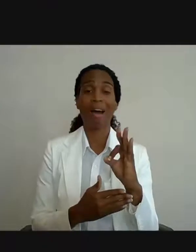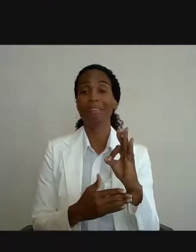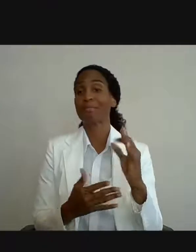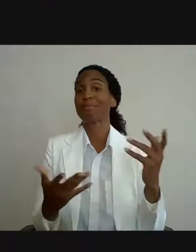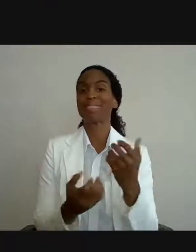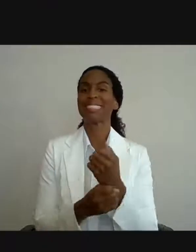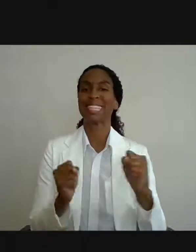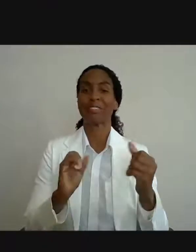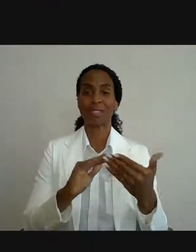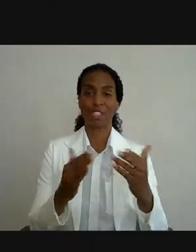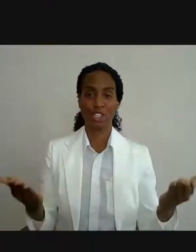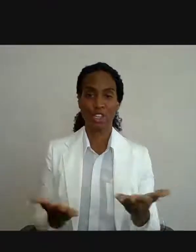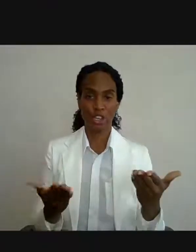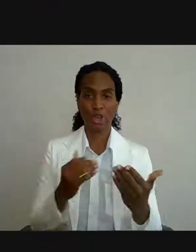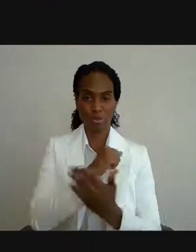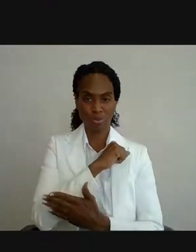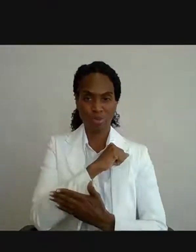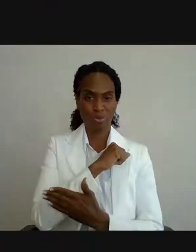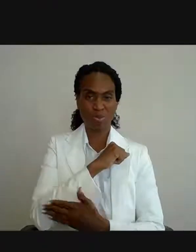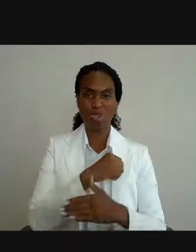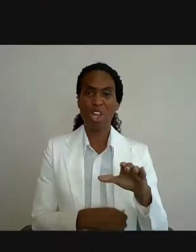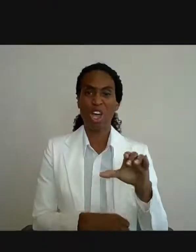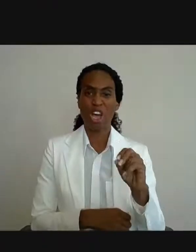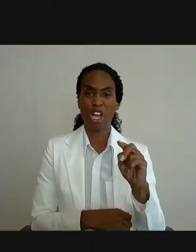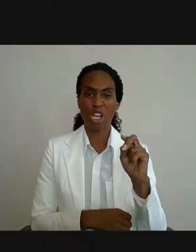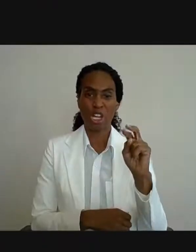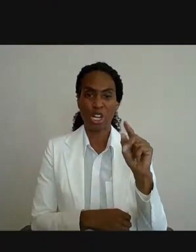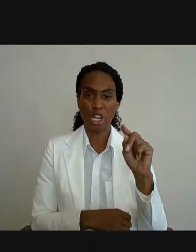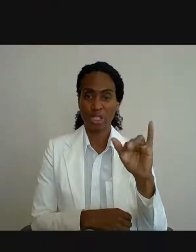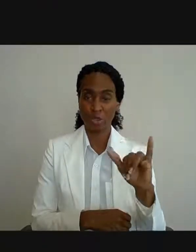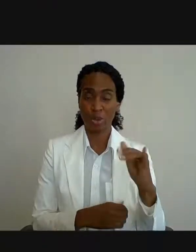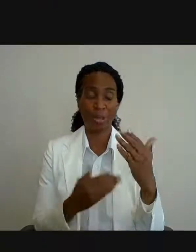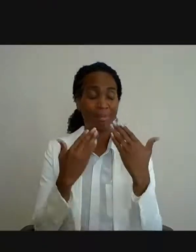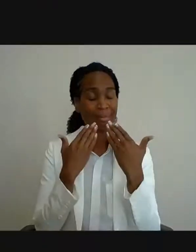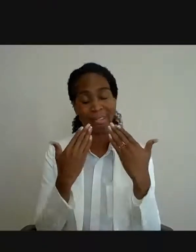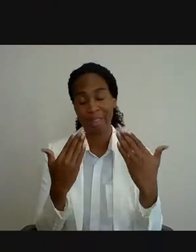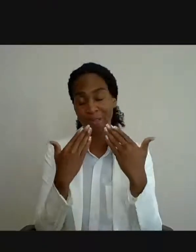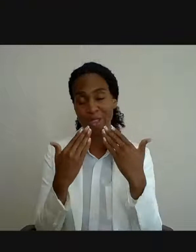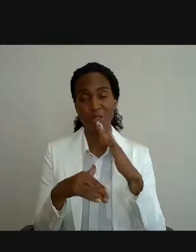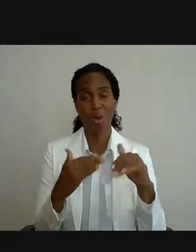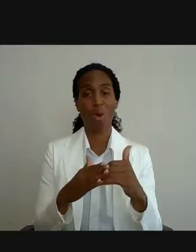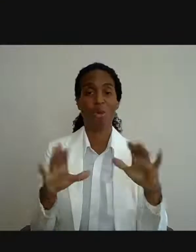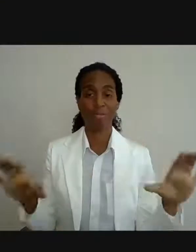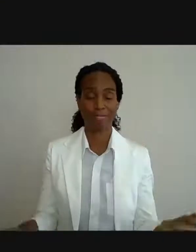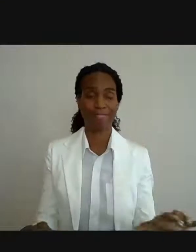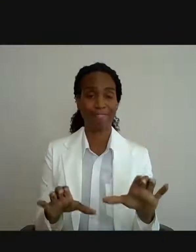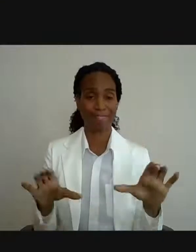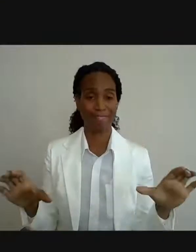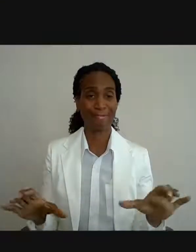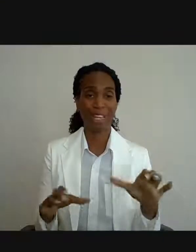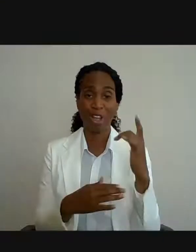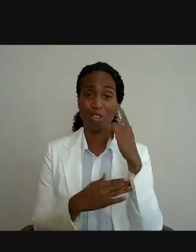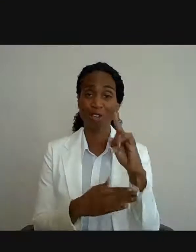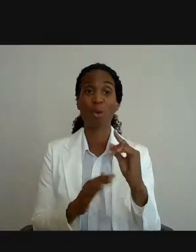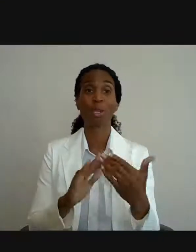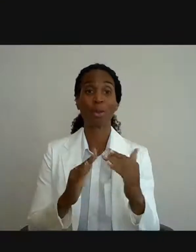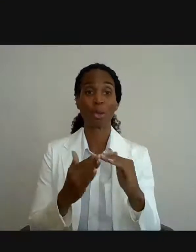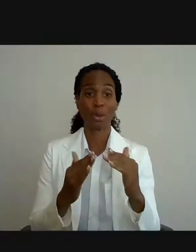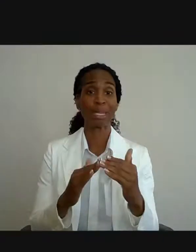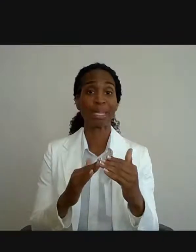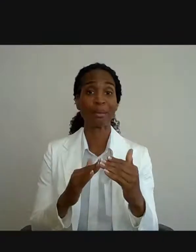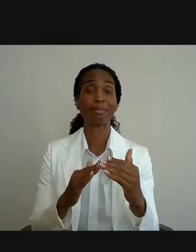to re-emphasize my appreciation of all that you have done for the community